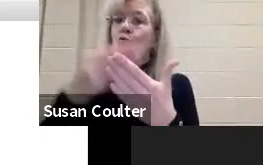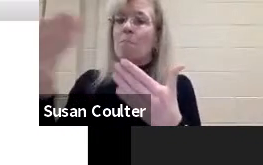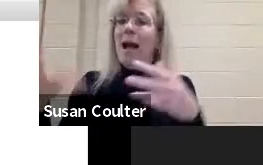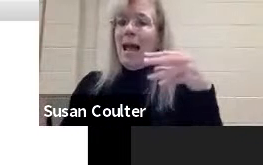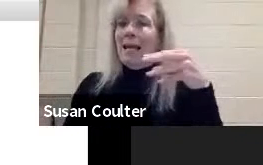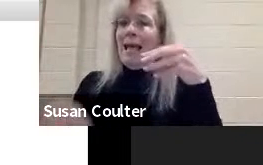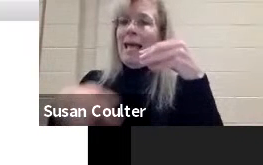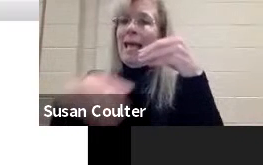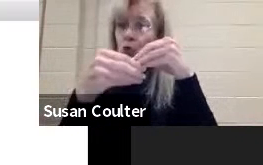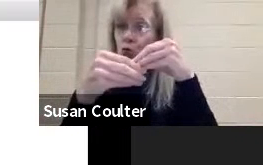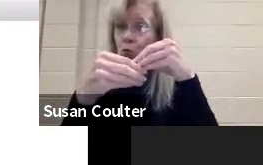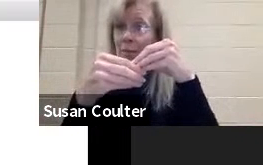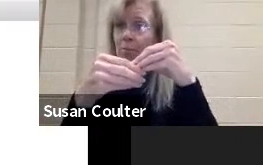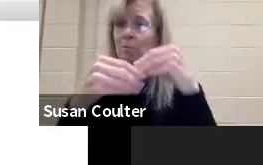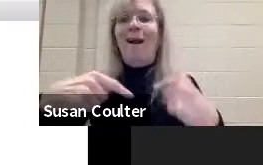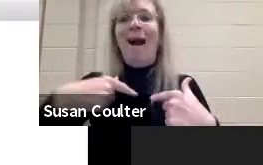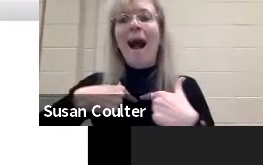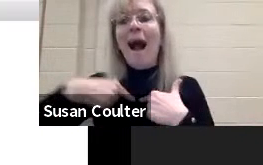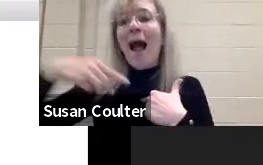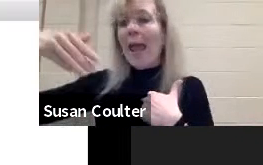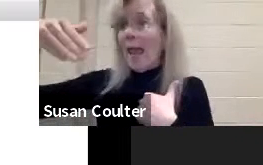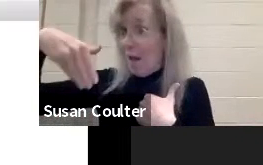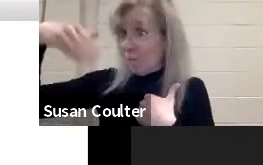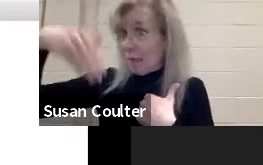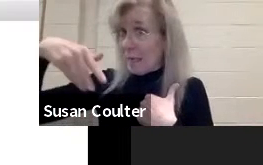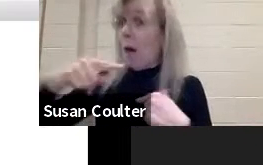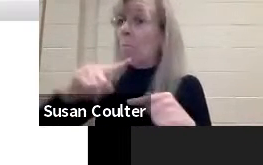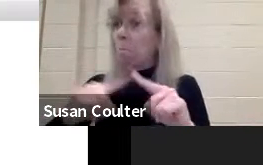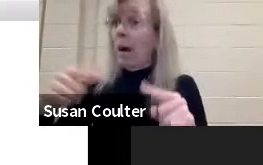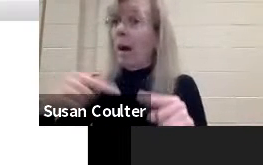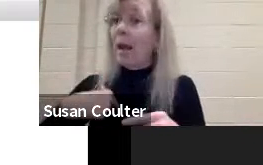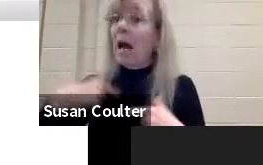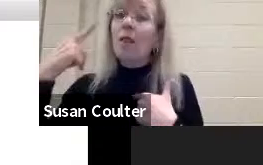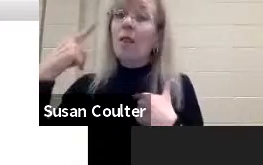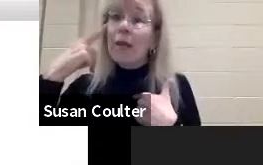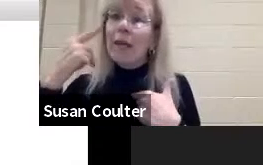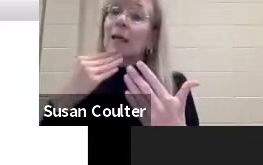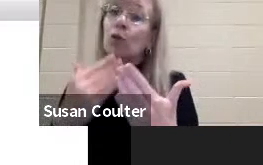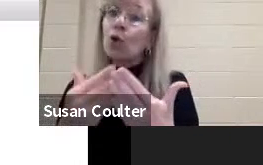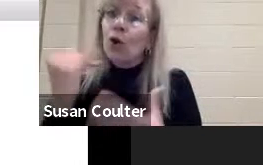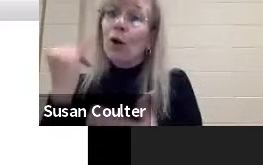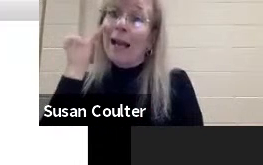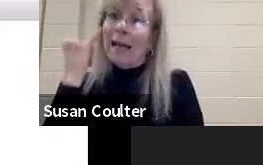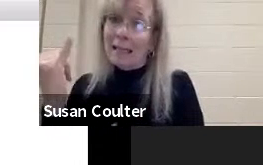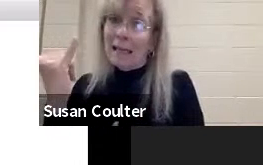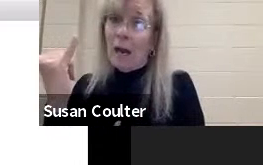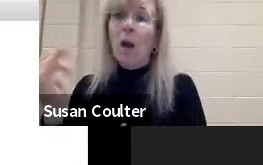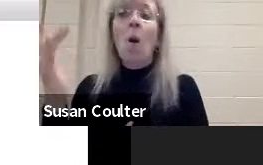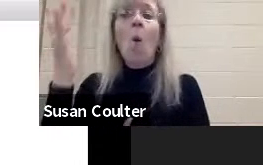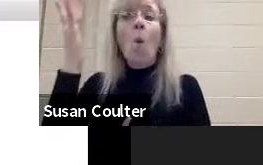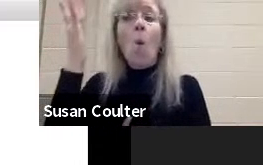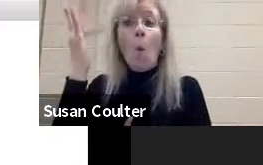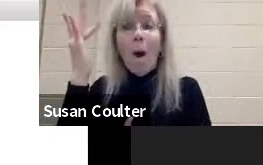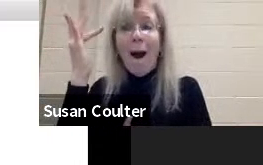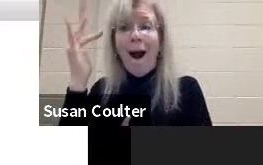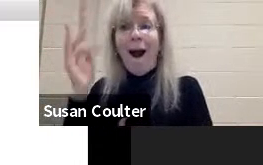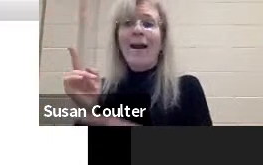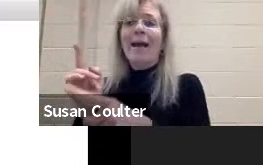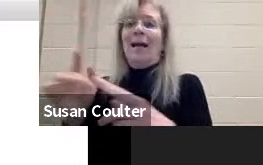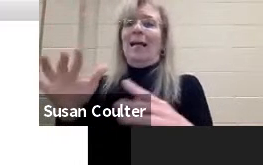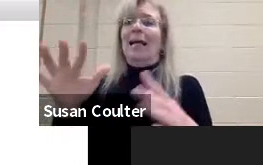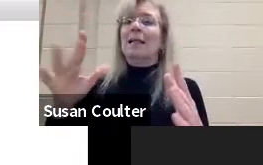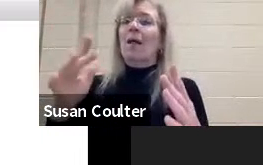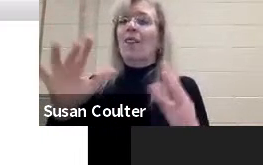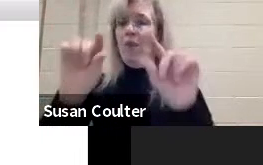like to buy extra. I haven't yet, but I think it's a good idea.